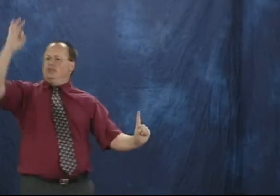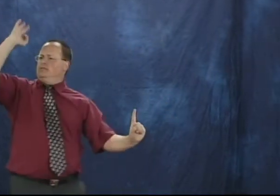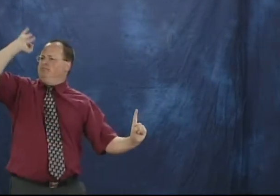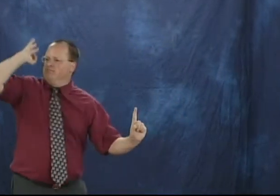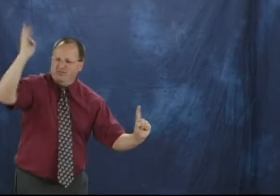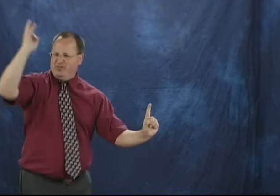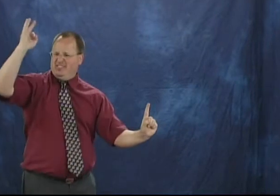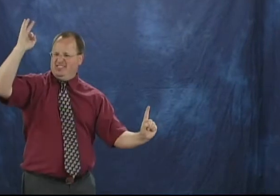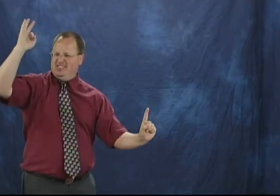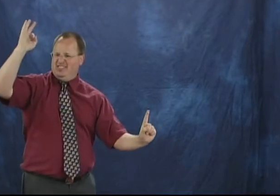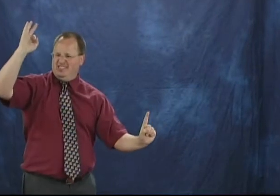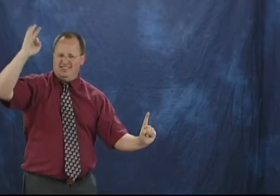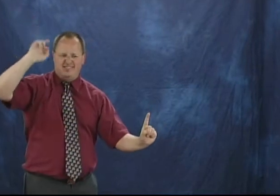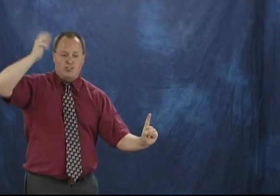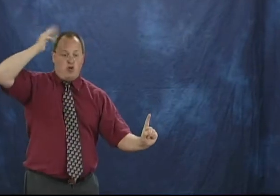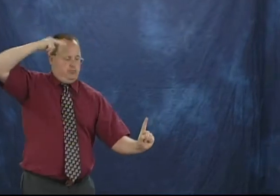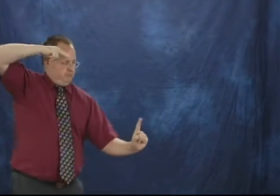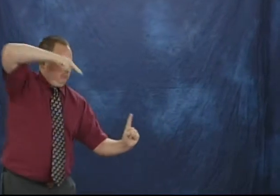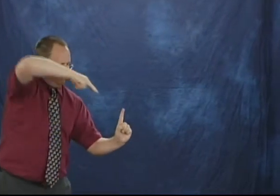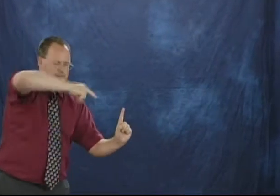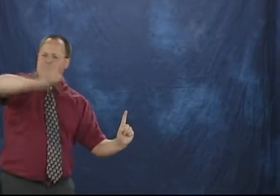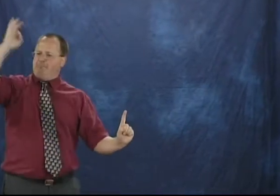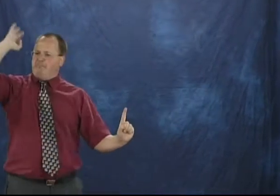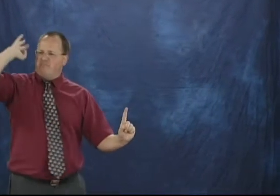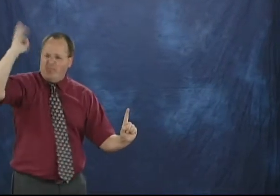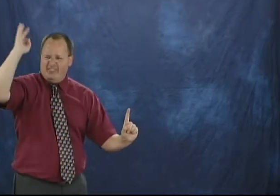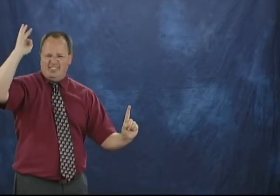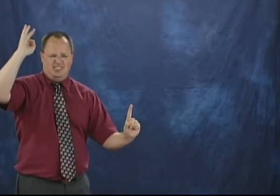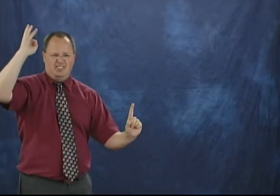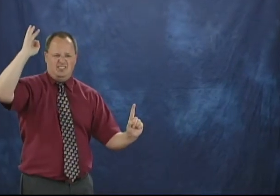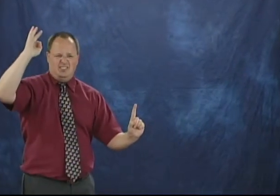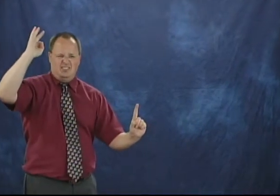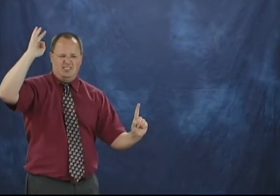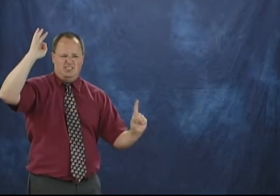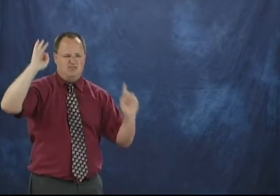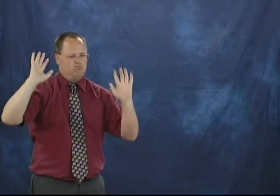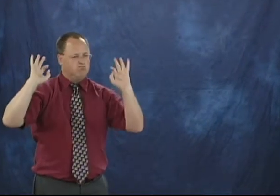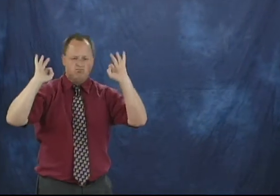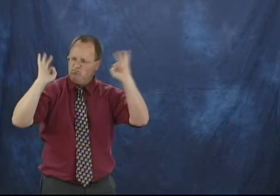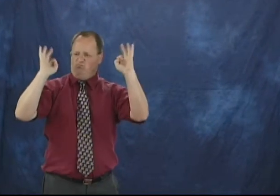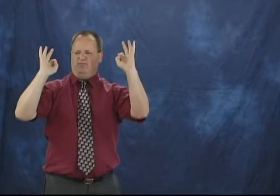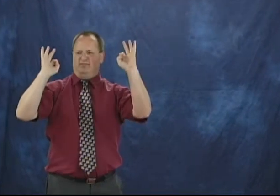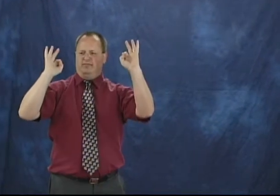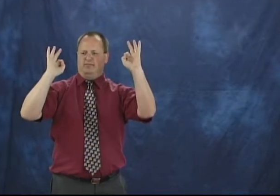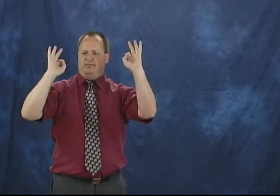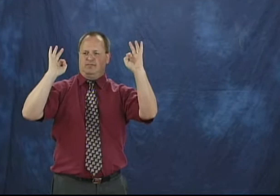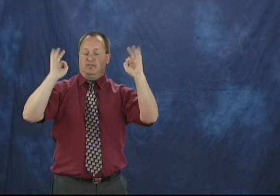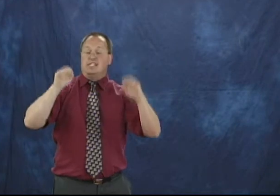to declare us blessed. It is that God looks on our estate and says it is